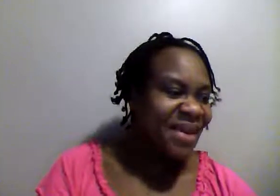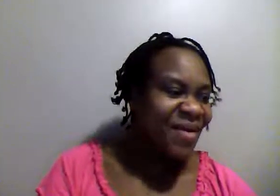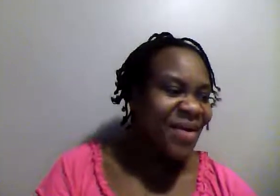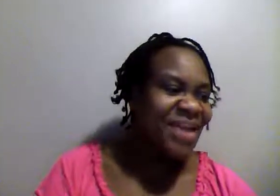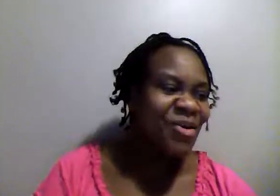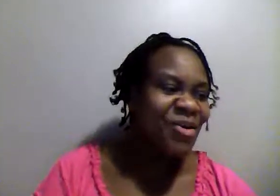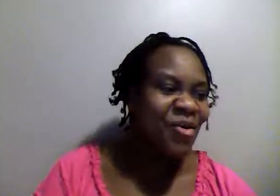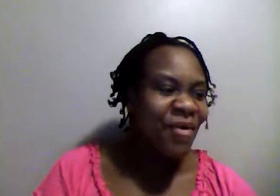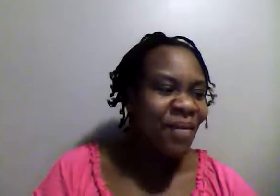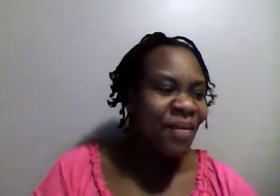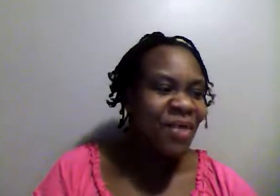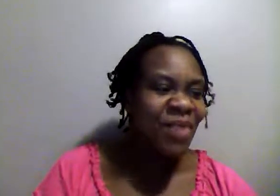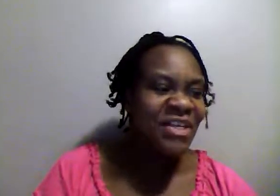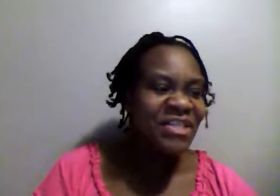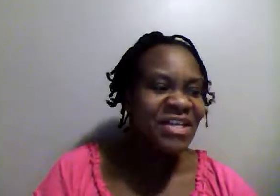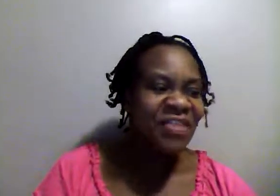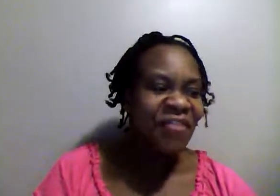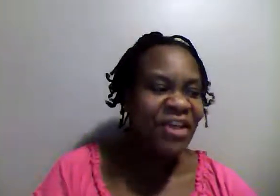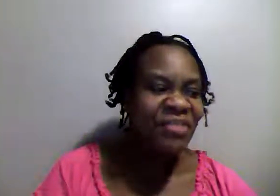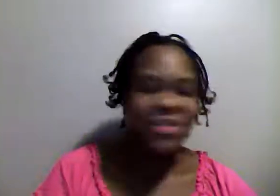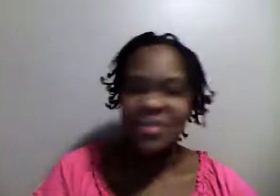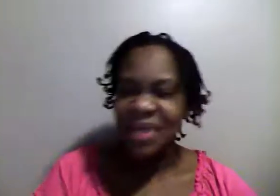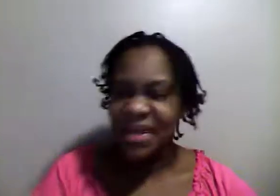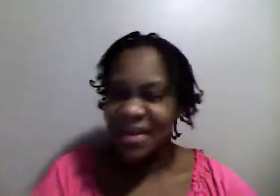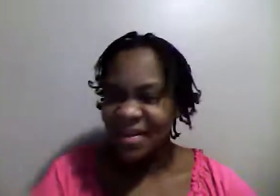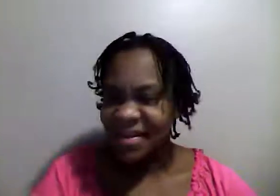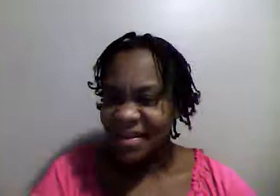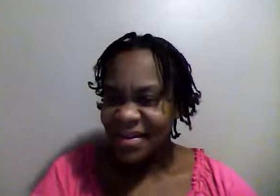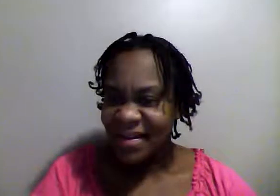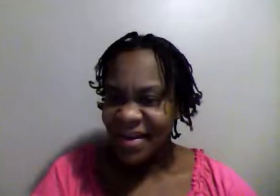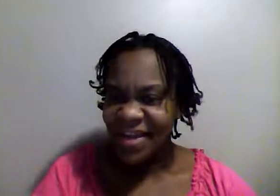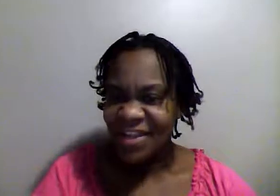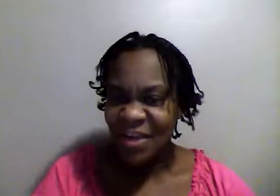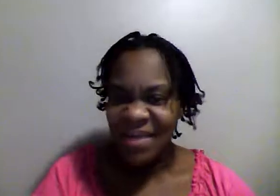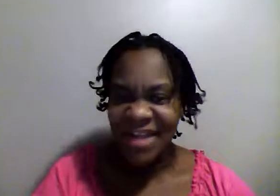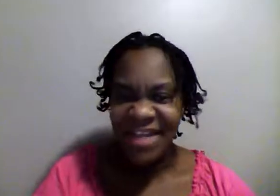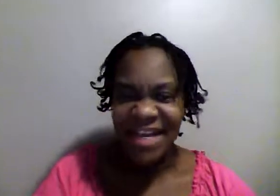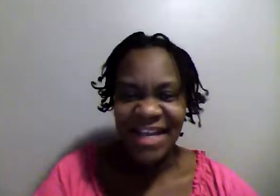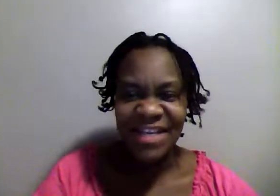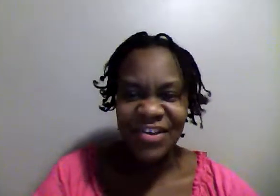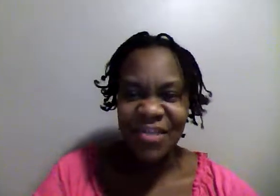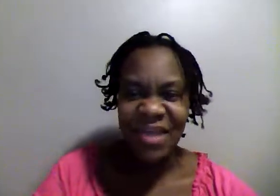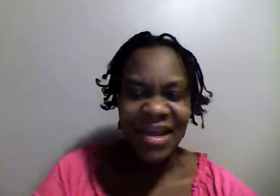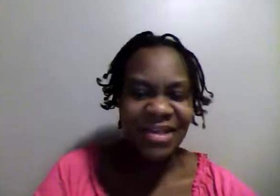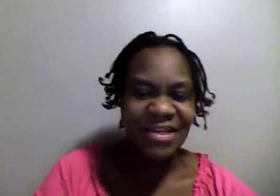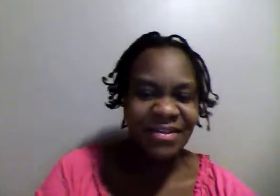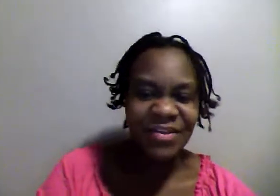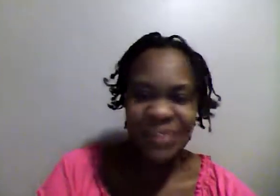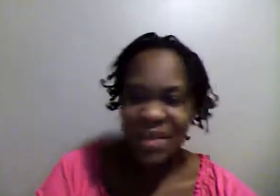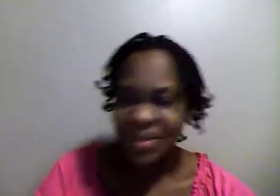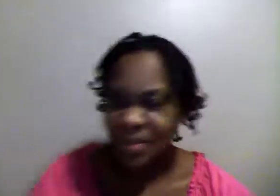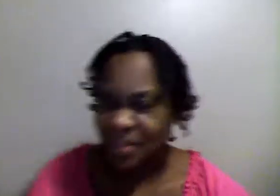Okay, so what is the difference between a determinate and indeterminate tomato